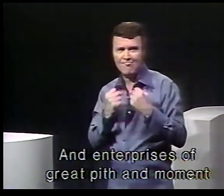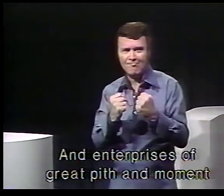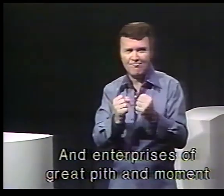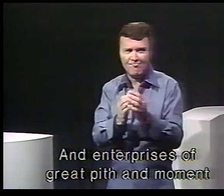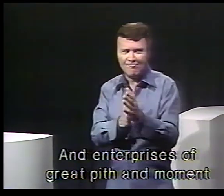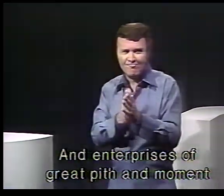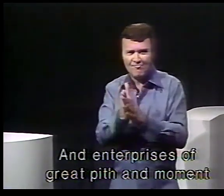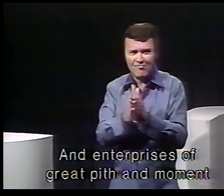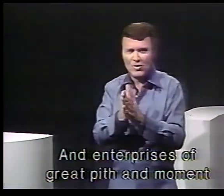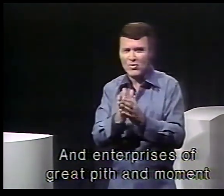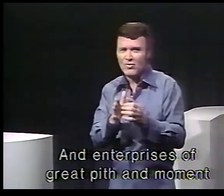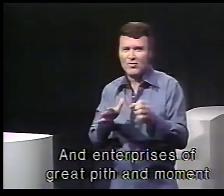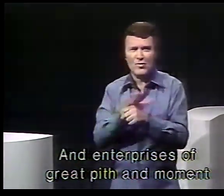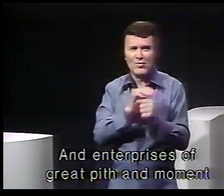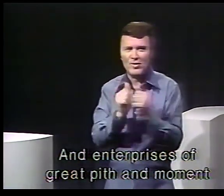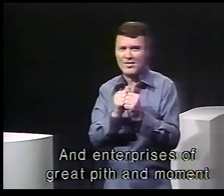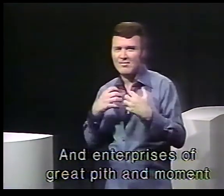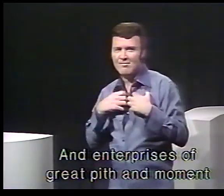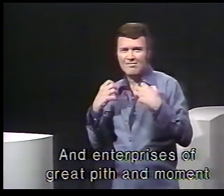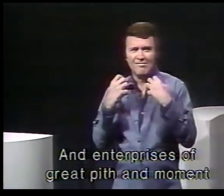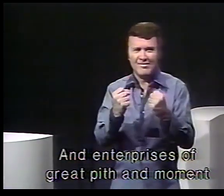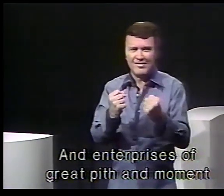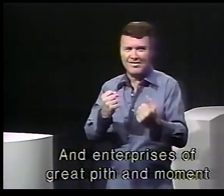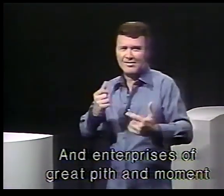an enterprise of great pith and moment.